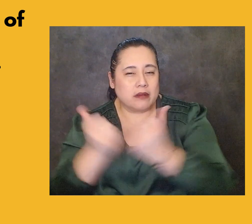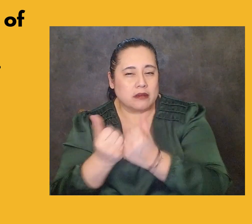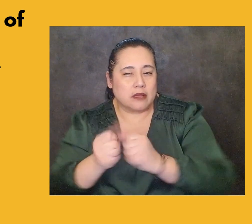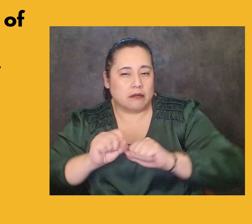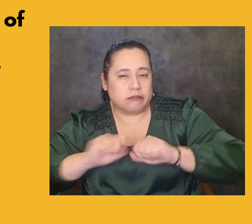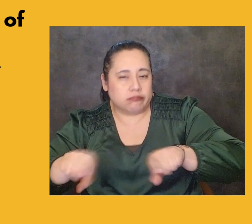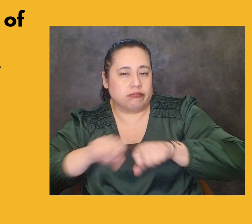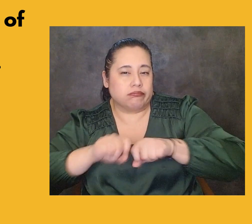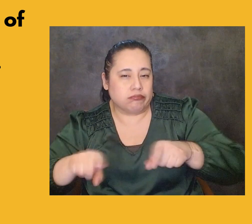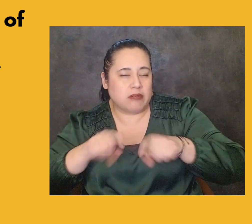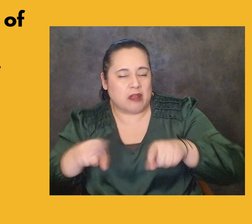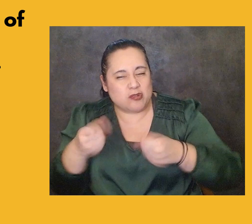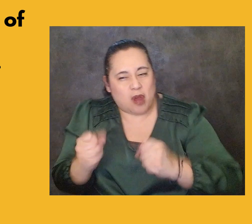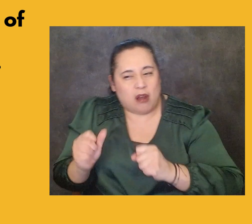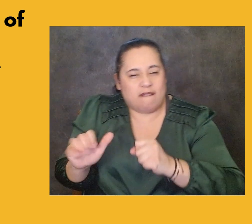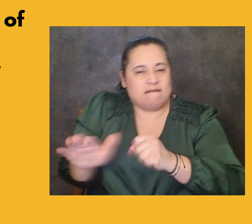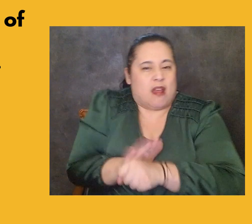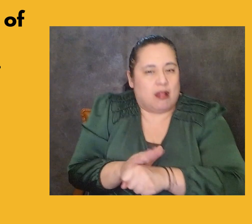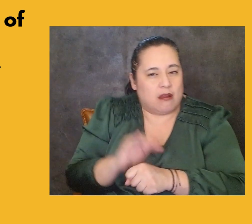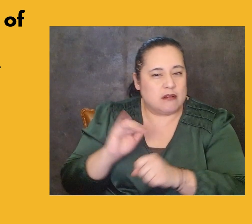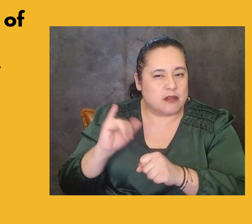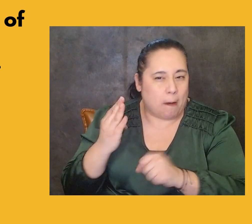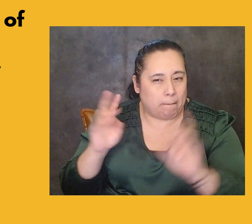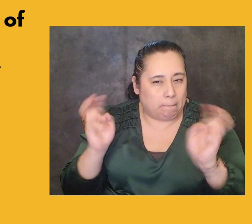agencies blast emails to fill a job.